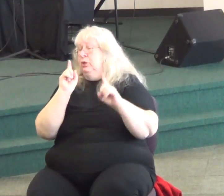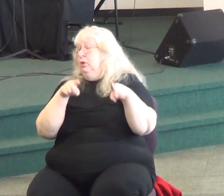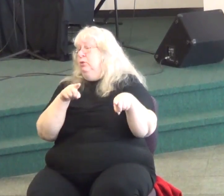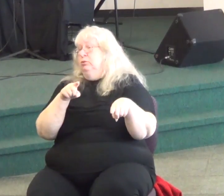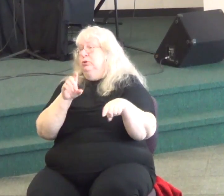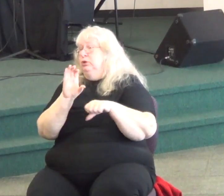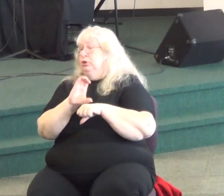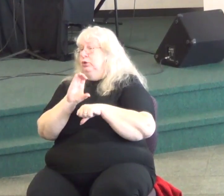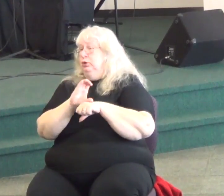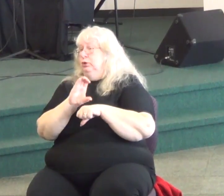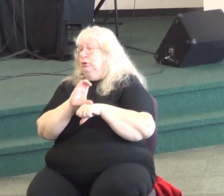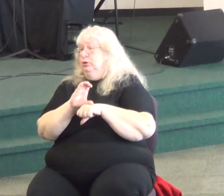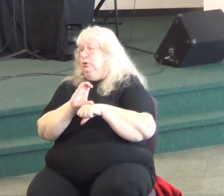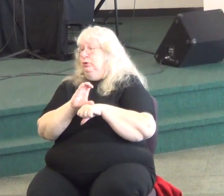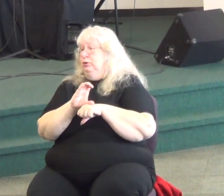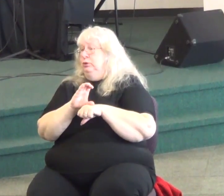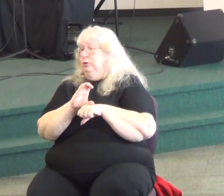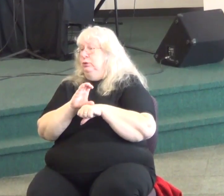people. But we didn't go to church.